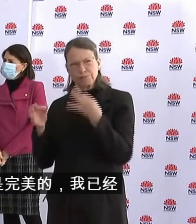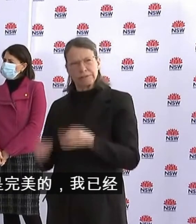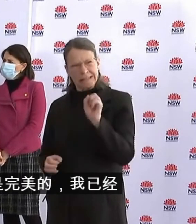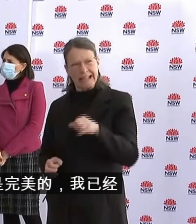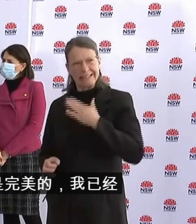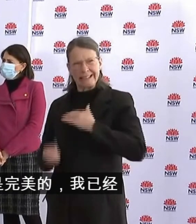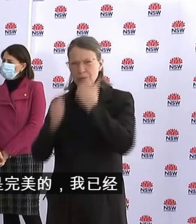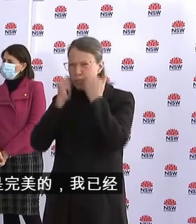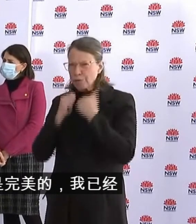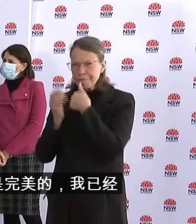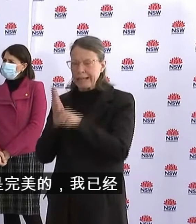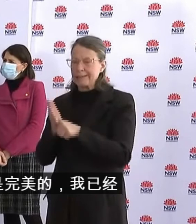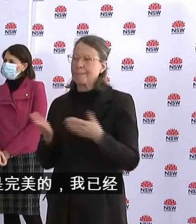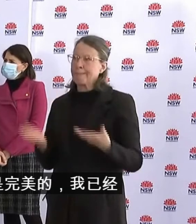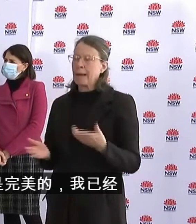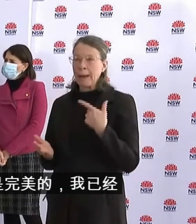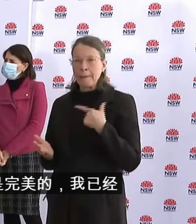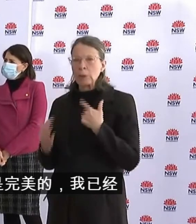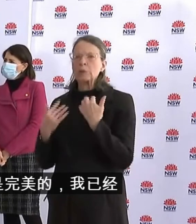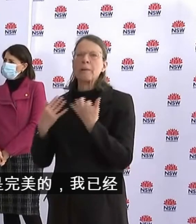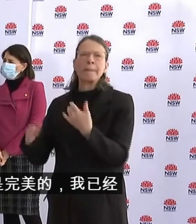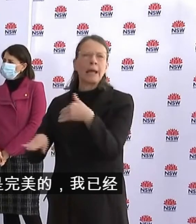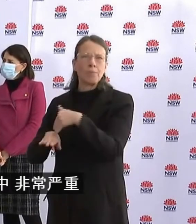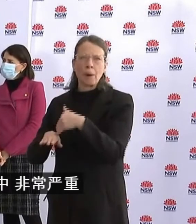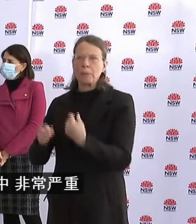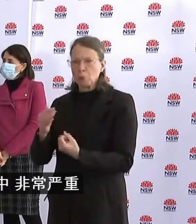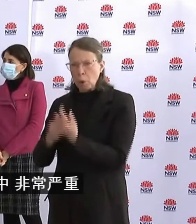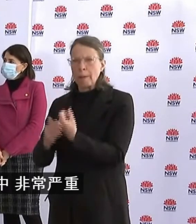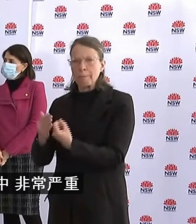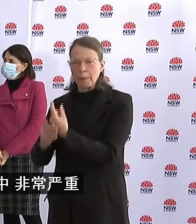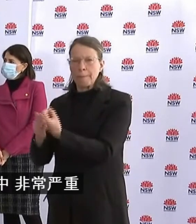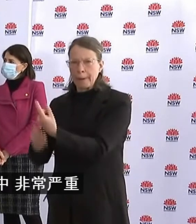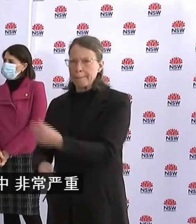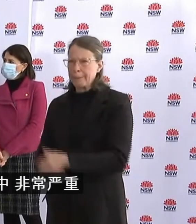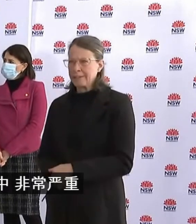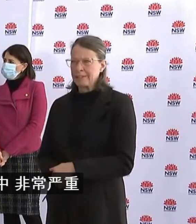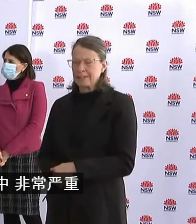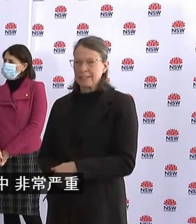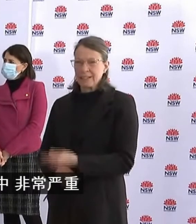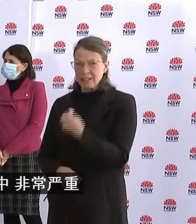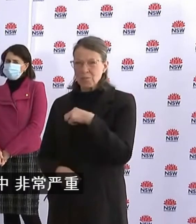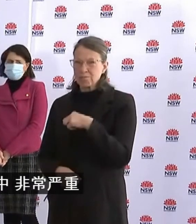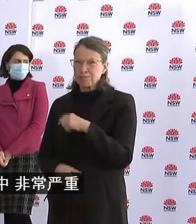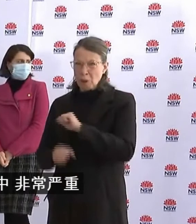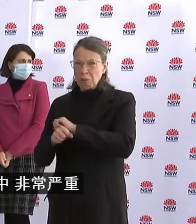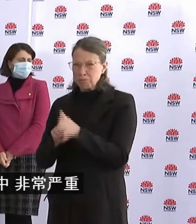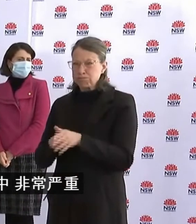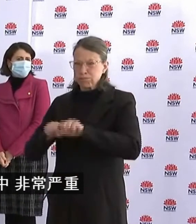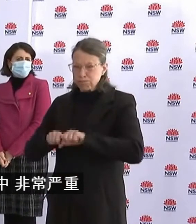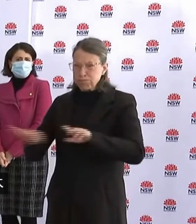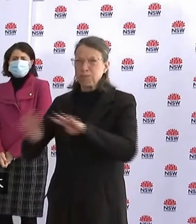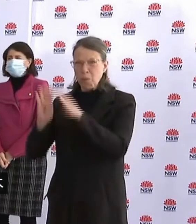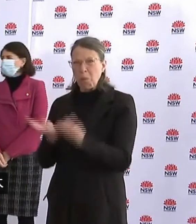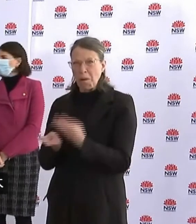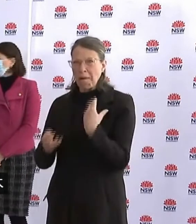you expect constantly everything to be perfect. I've said this 100 times. We are in a pandemic, a